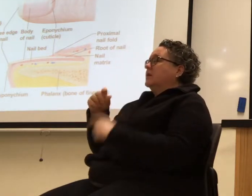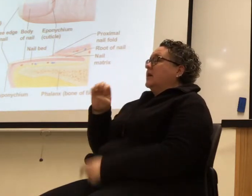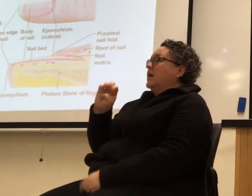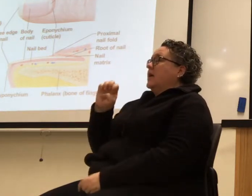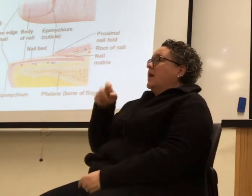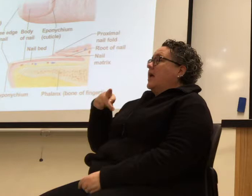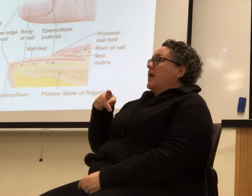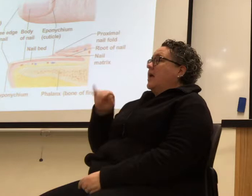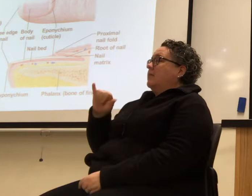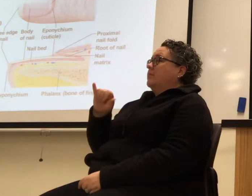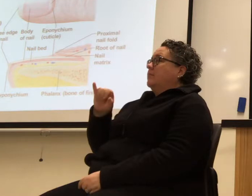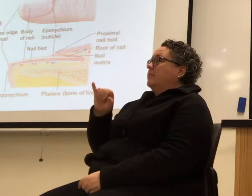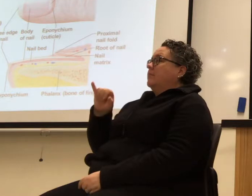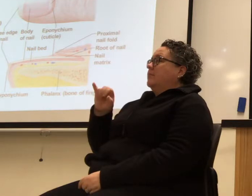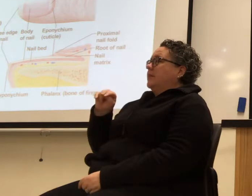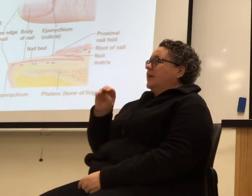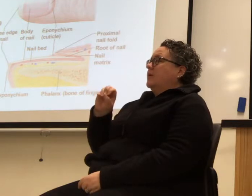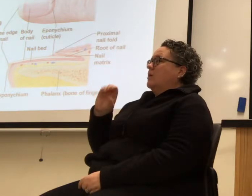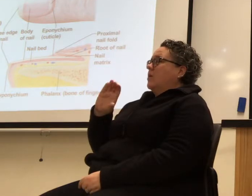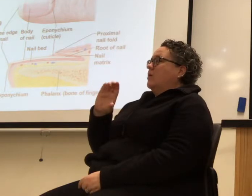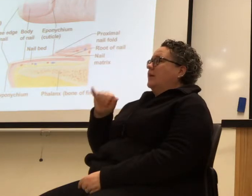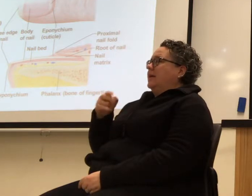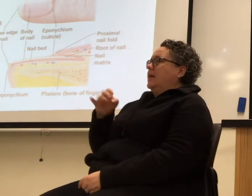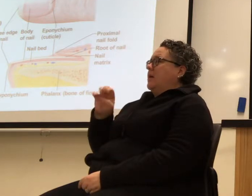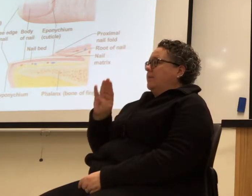eponychium, hyponychium.